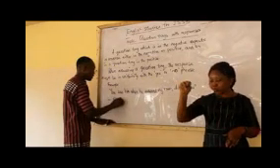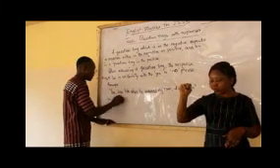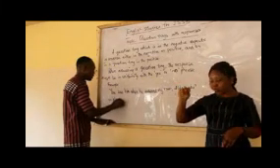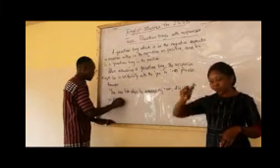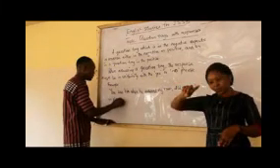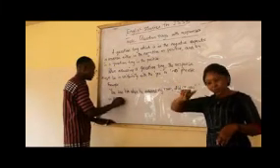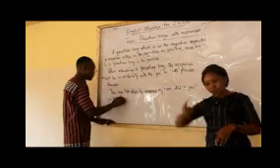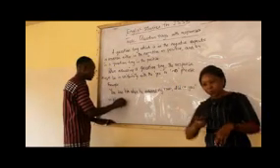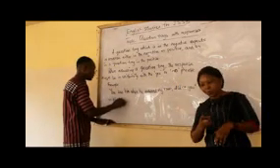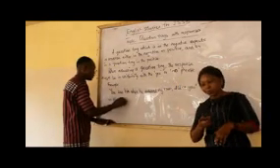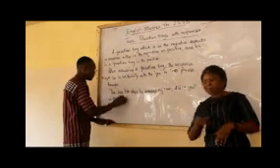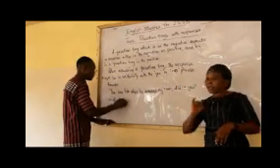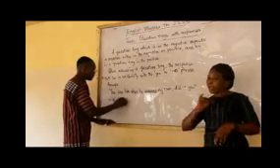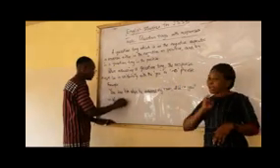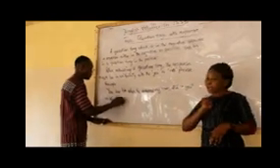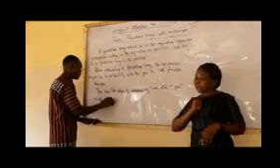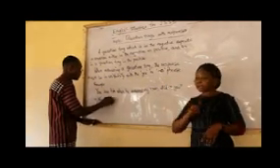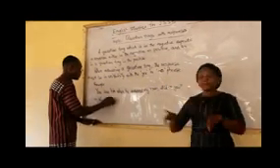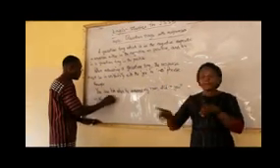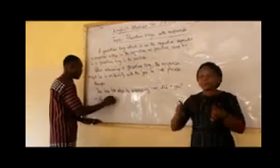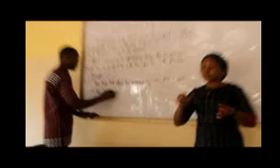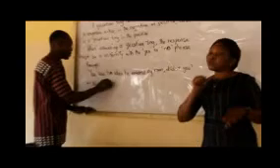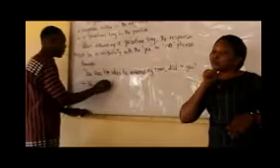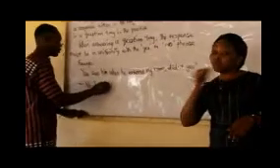I didn't.